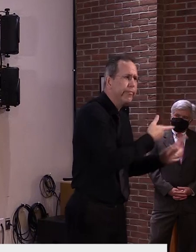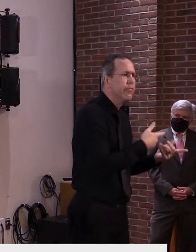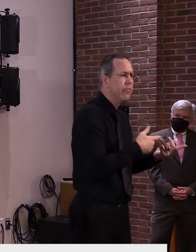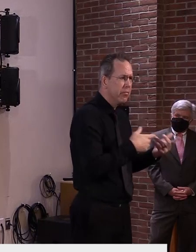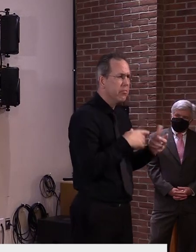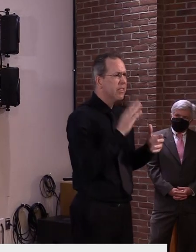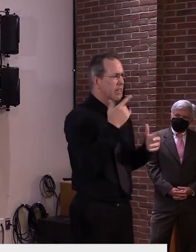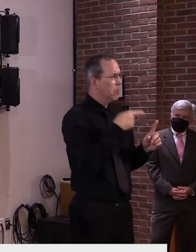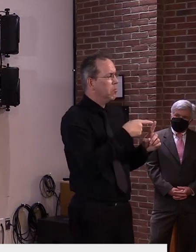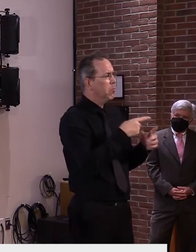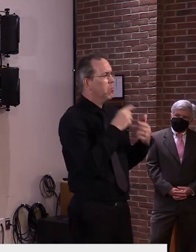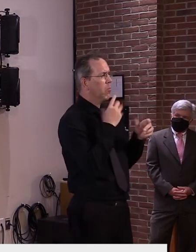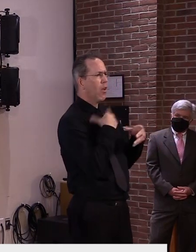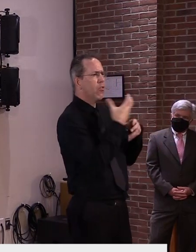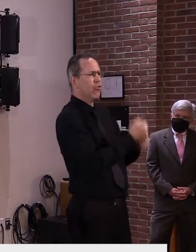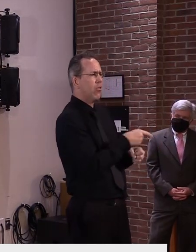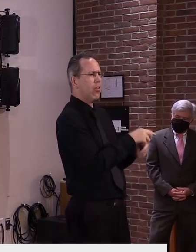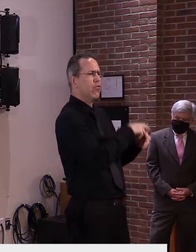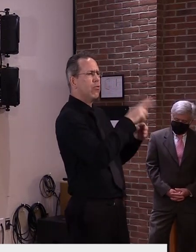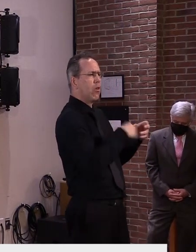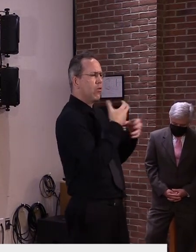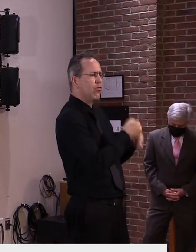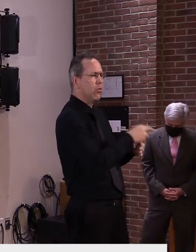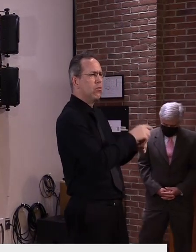on that test and